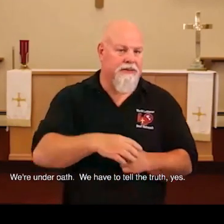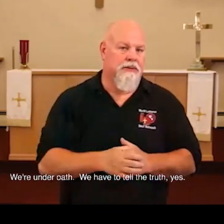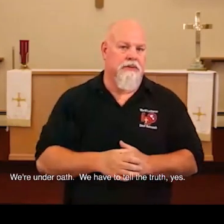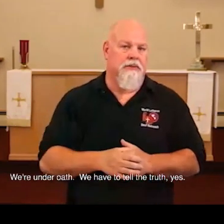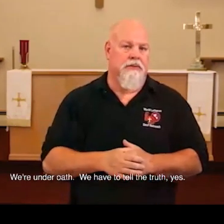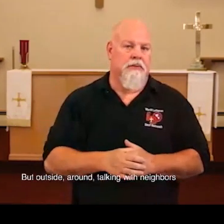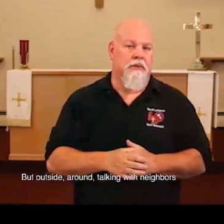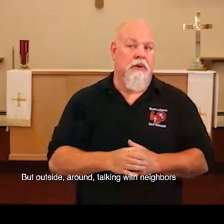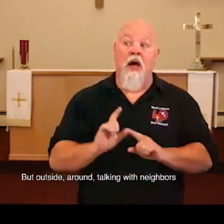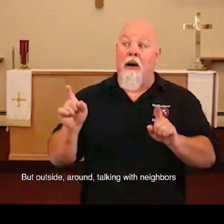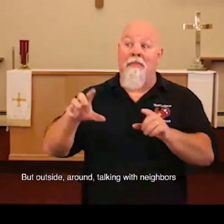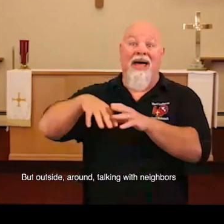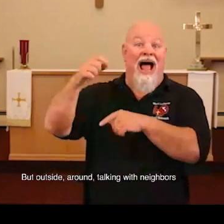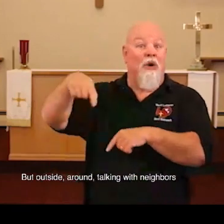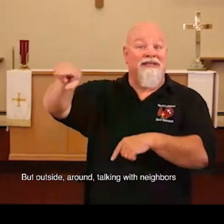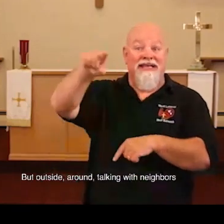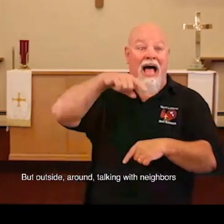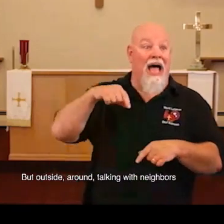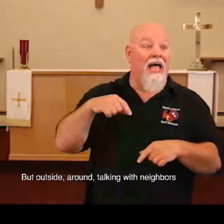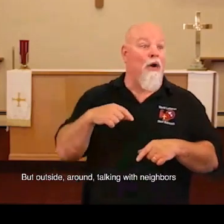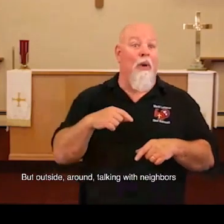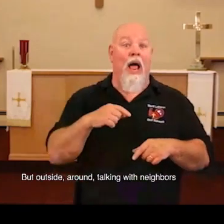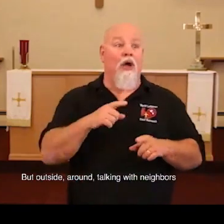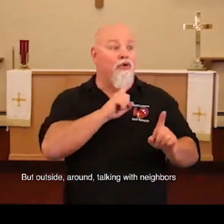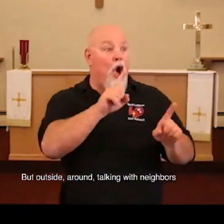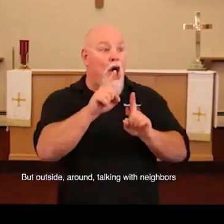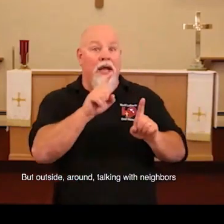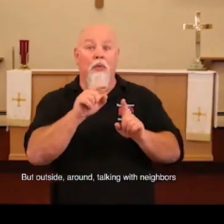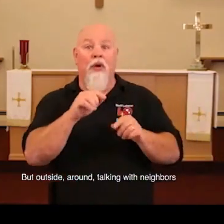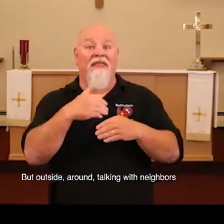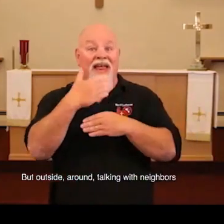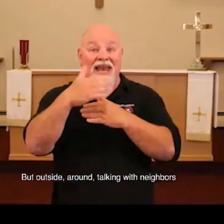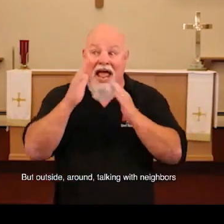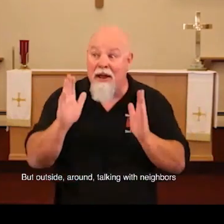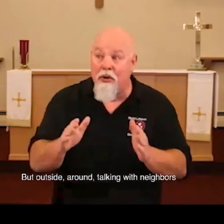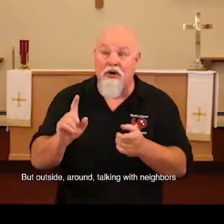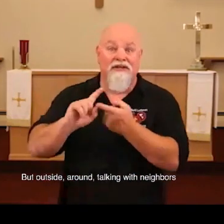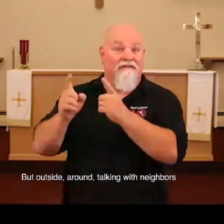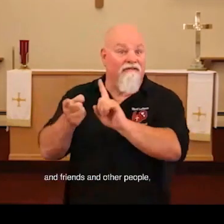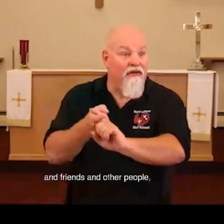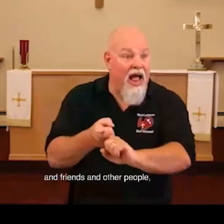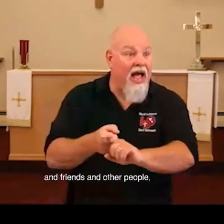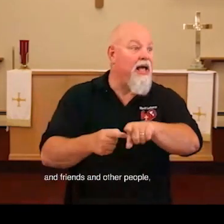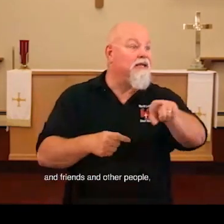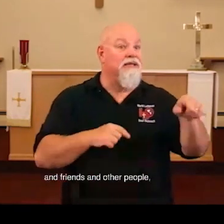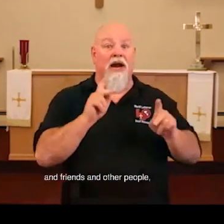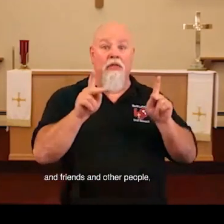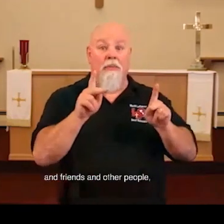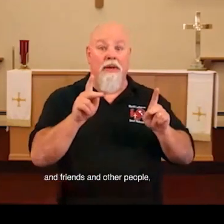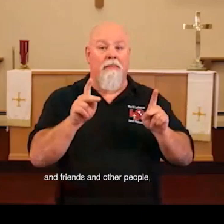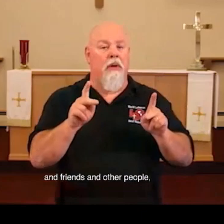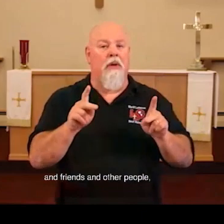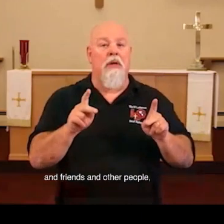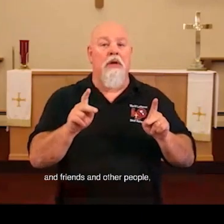yes. But outside, around, talking with neighbors and friends and other people,